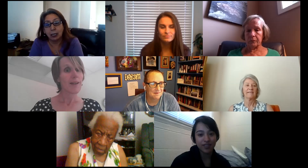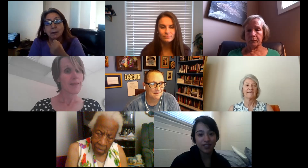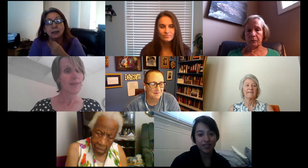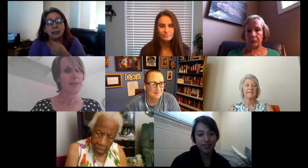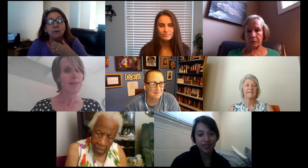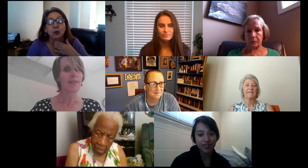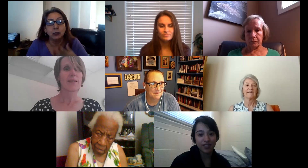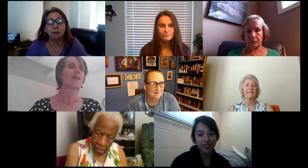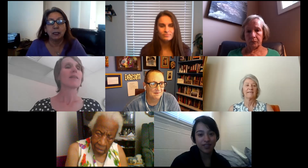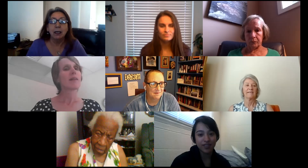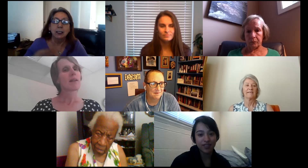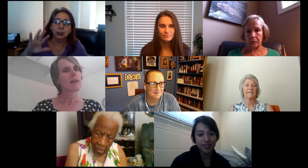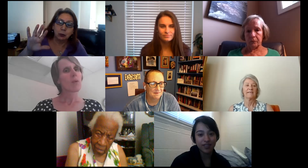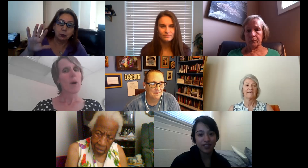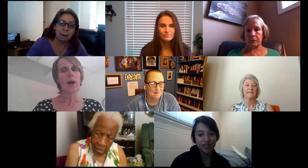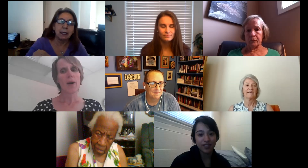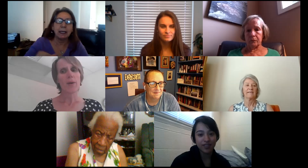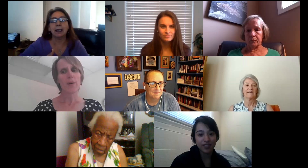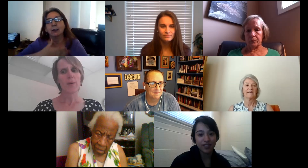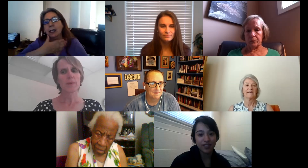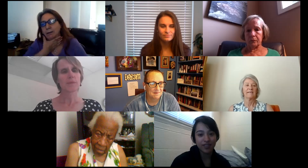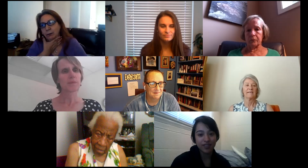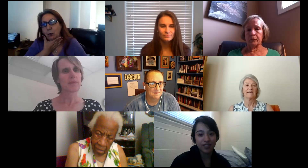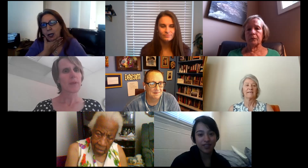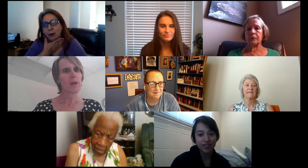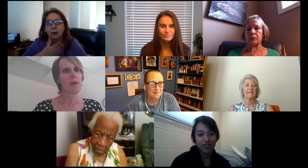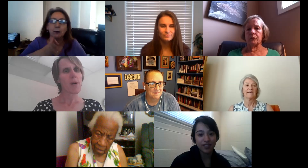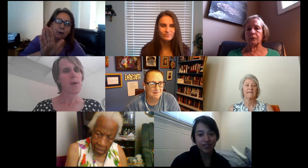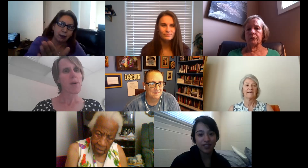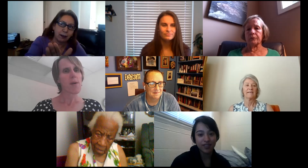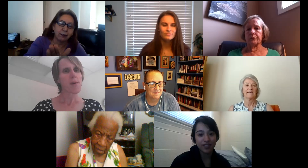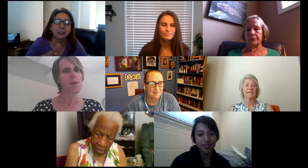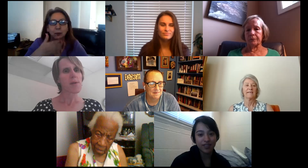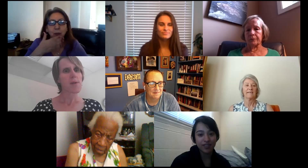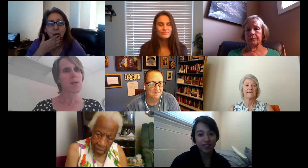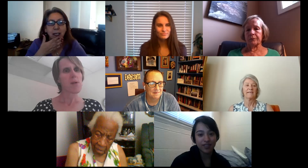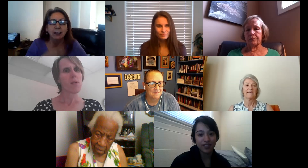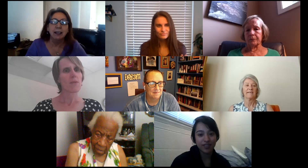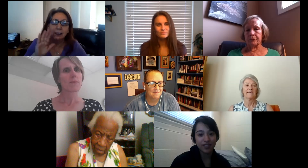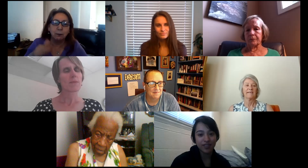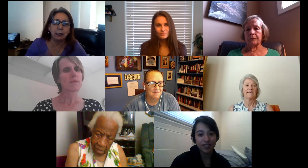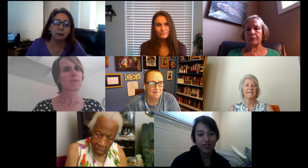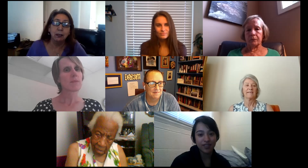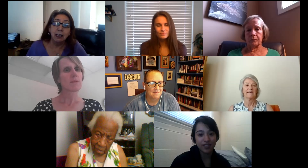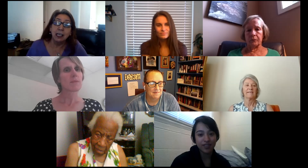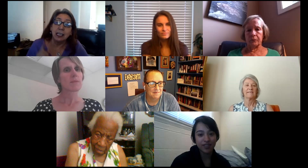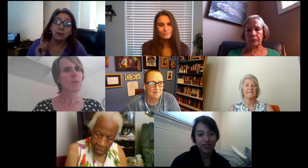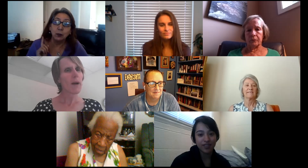come and voice with me. So she would grab my hand, okay, water, water, and she would try little by little. If you